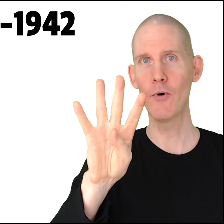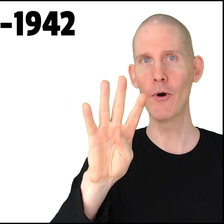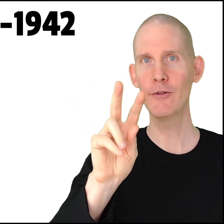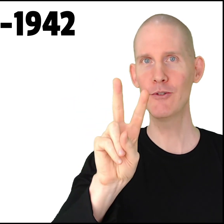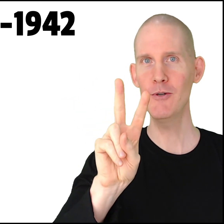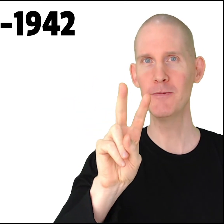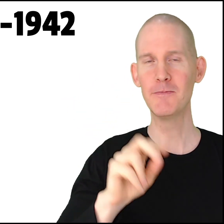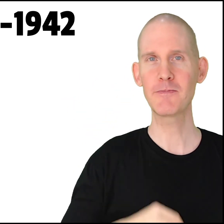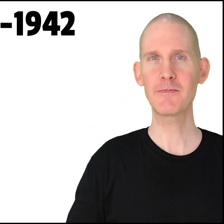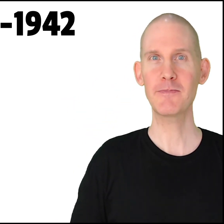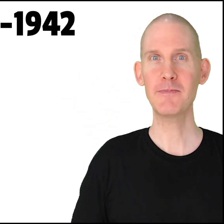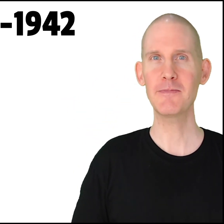1942.